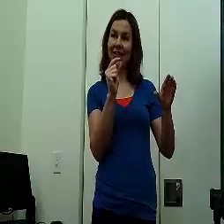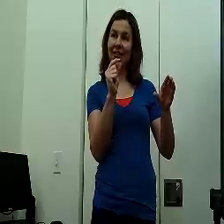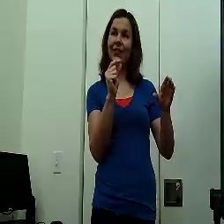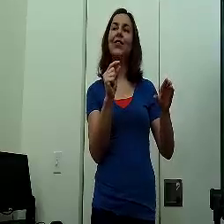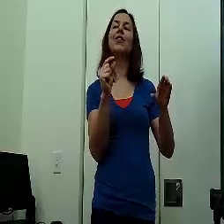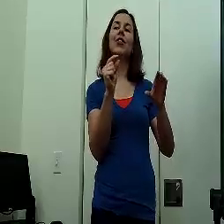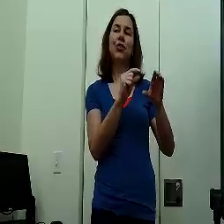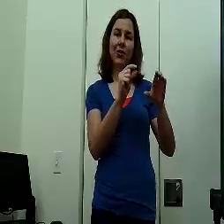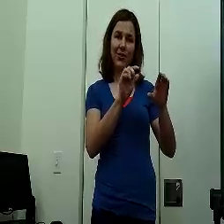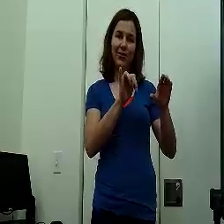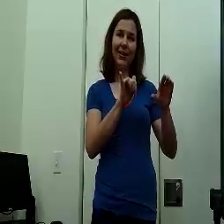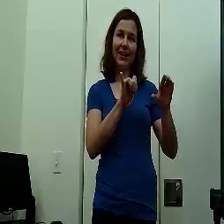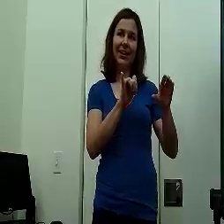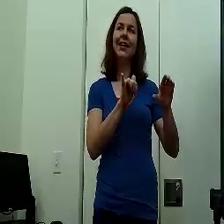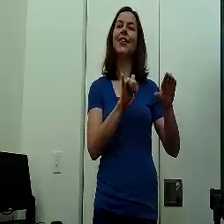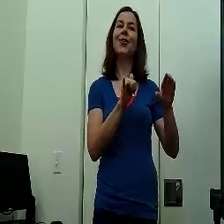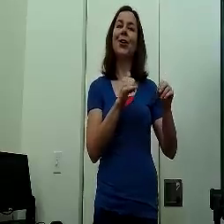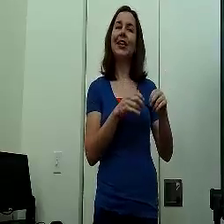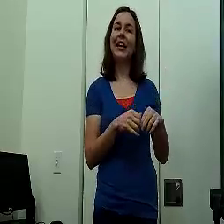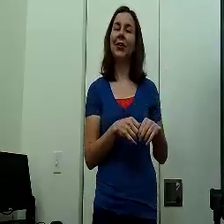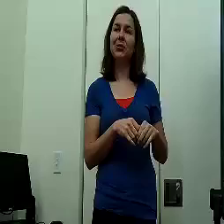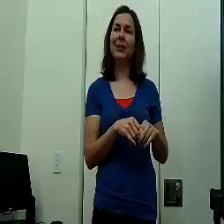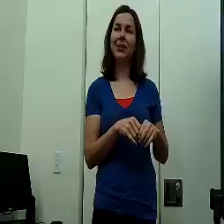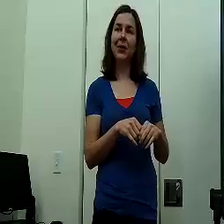Grocery. grocery. So if you're going to say grocery store,